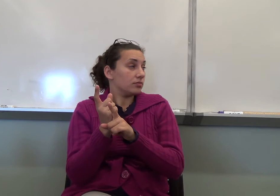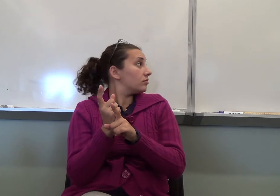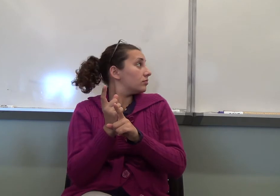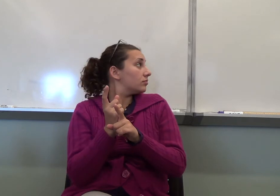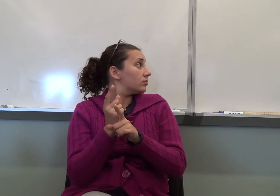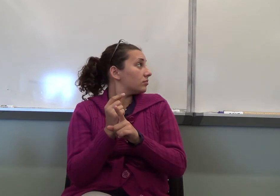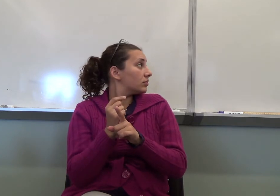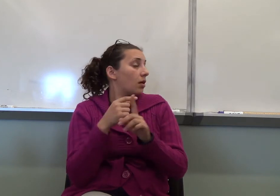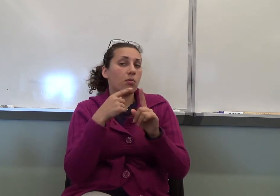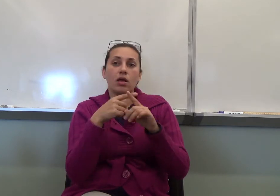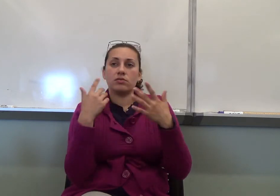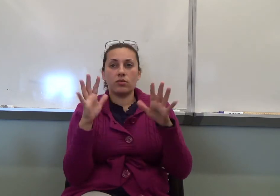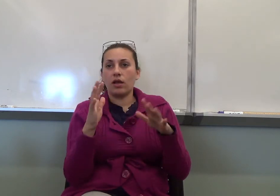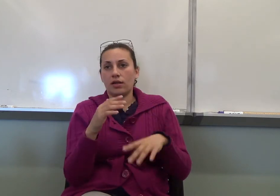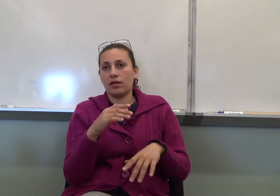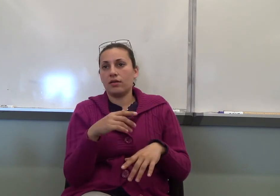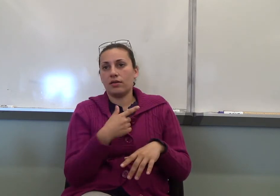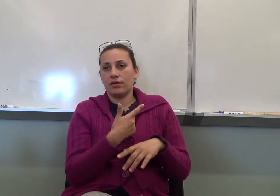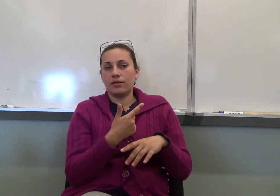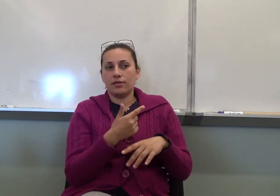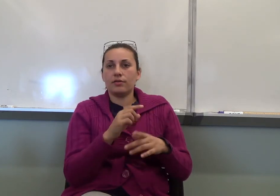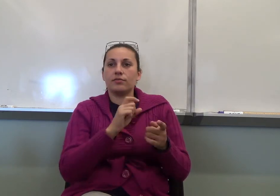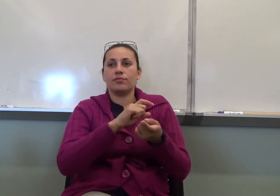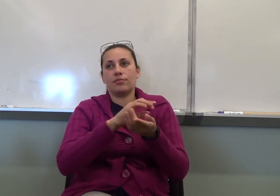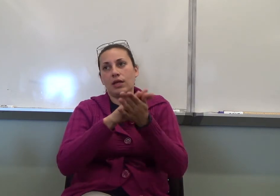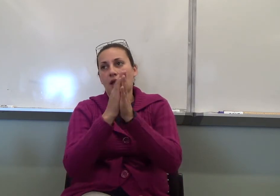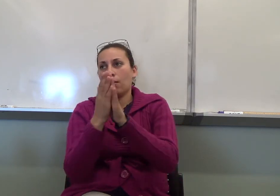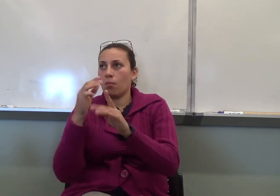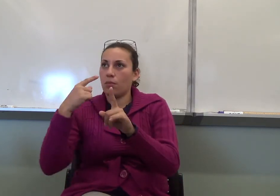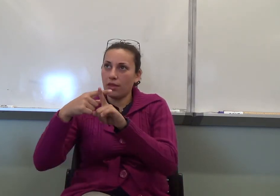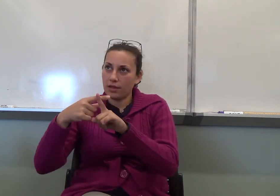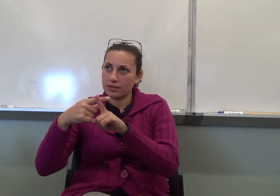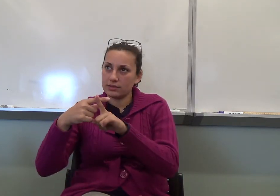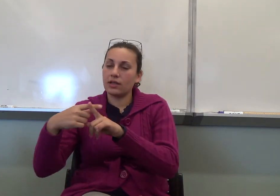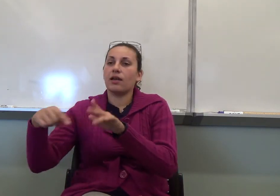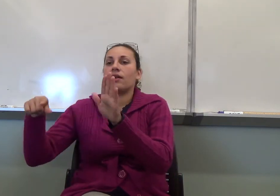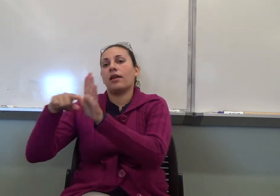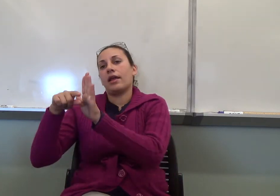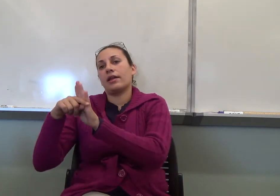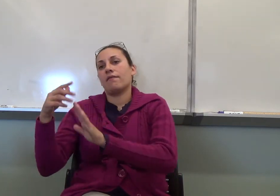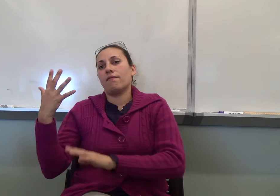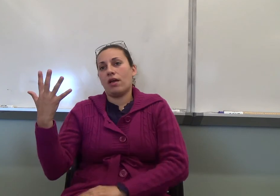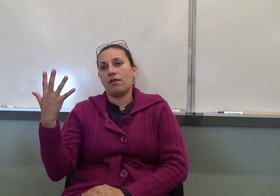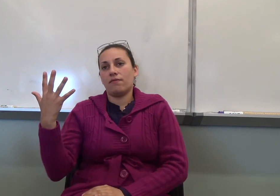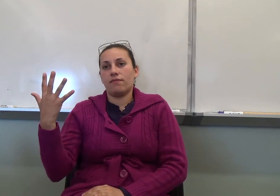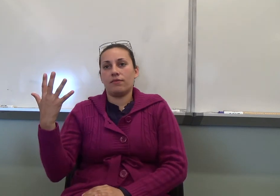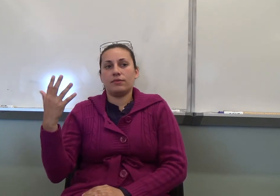there's nothing to do there. This becomes plus, and that becomes a negative 5. And this is already a